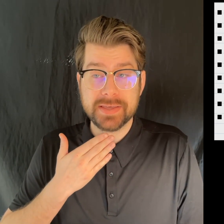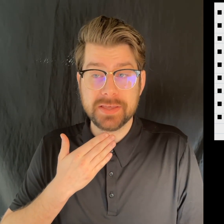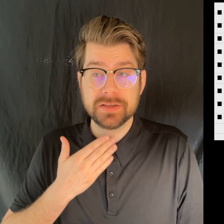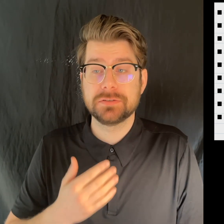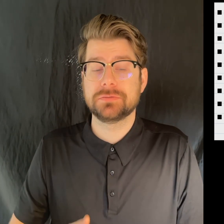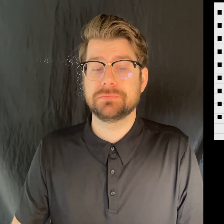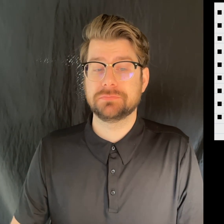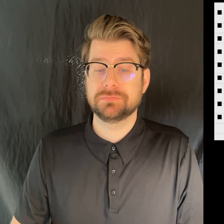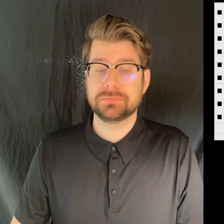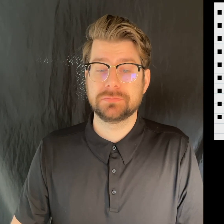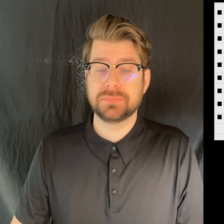may,